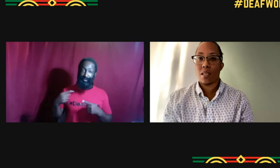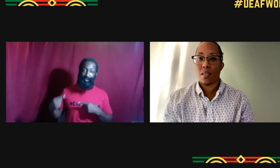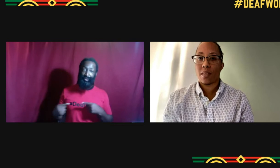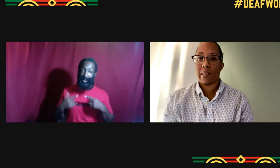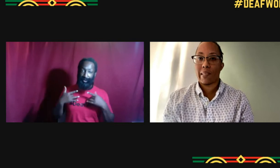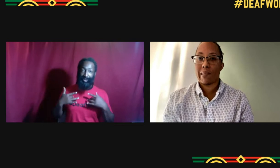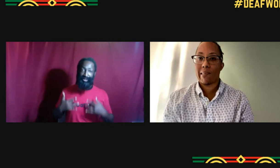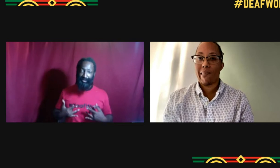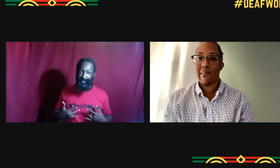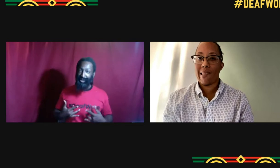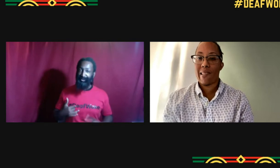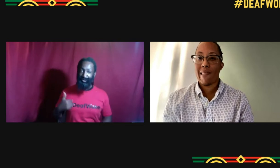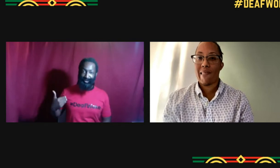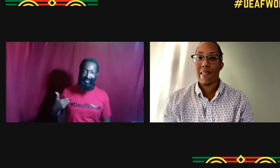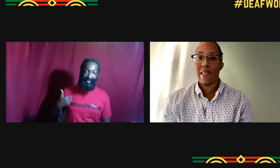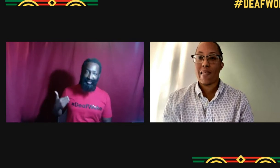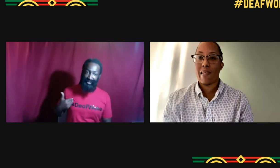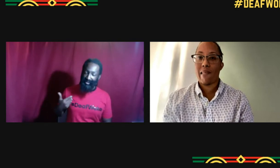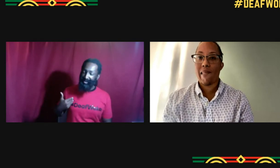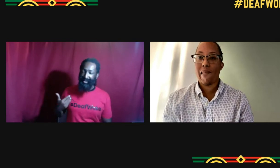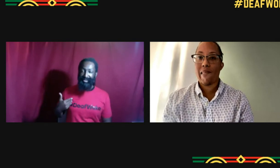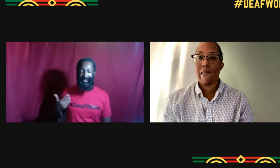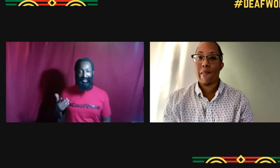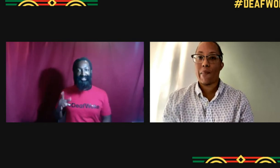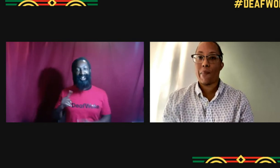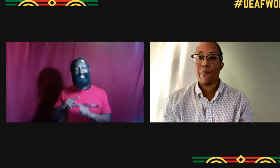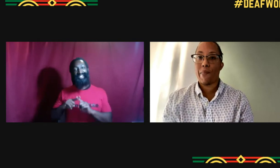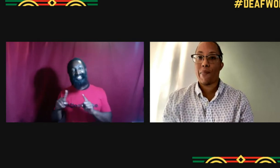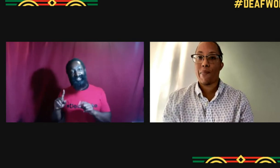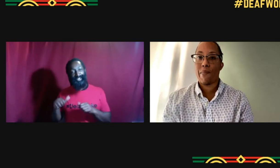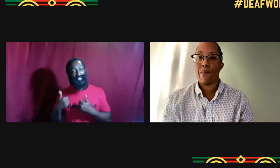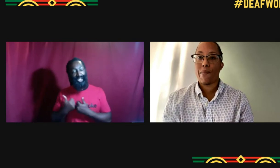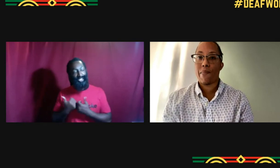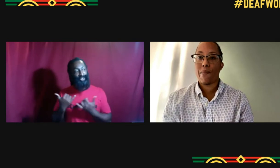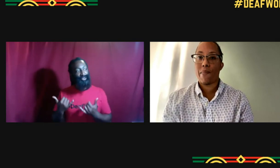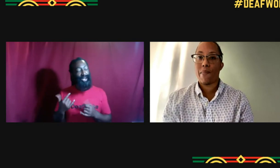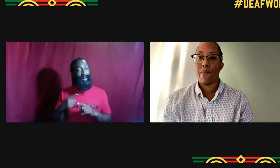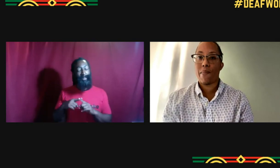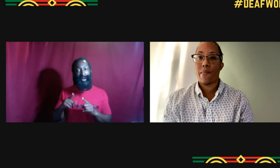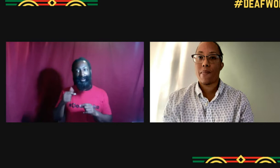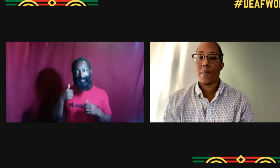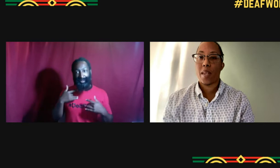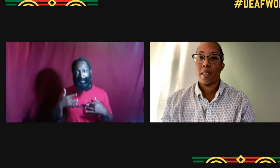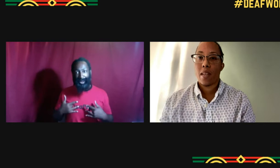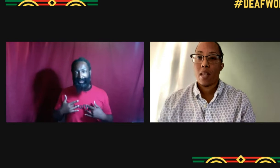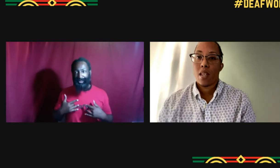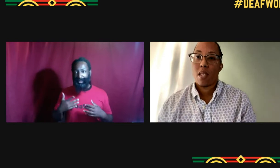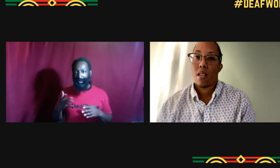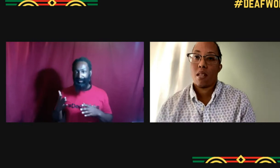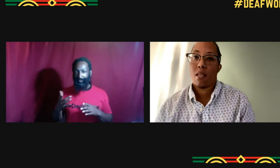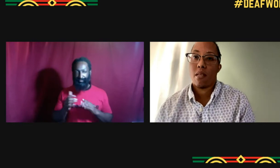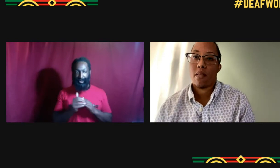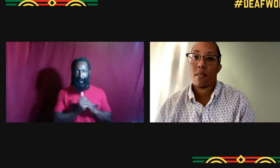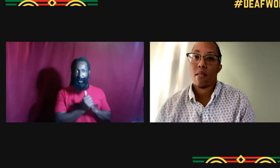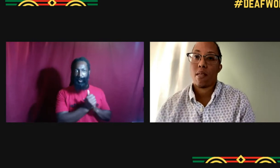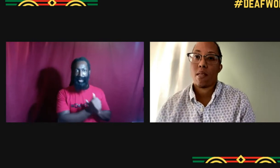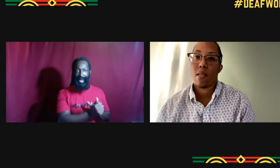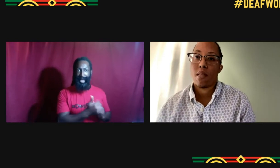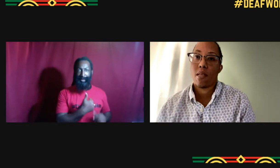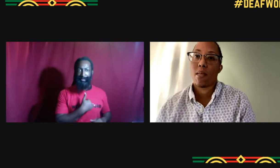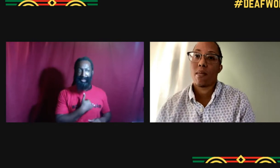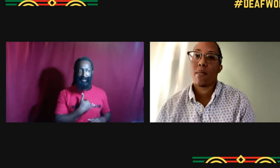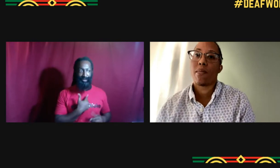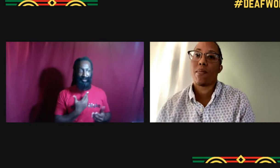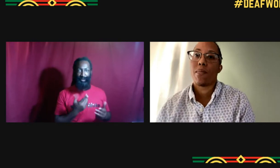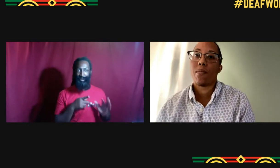you. You know, I too struggle with depression. You know, I have different challenges today.